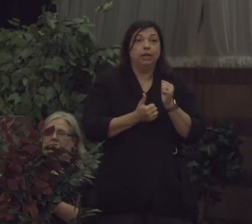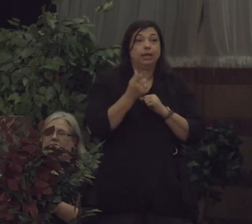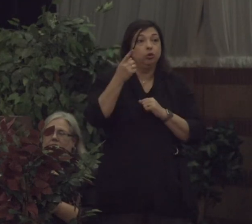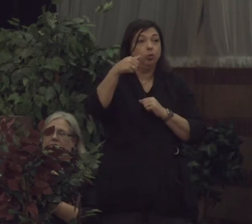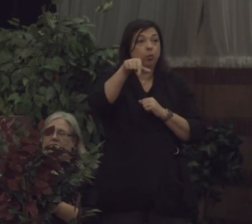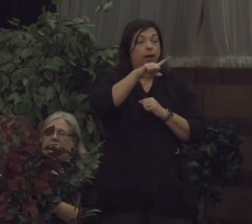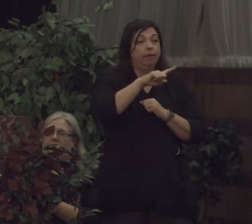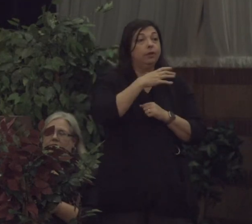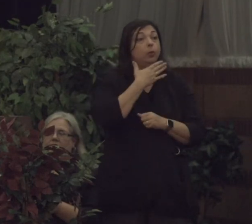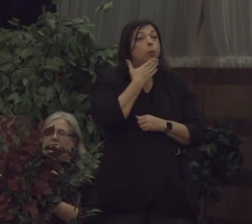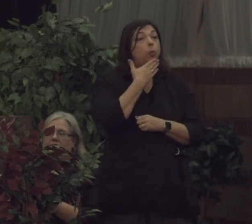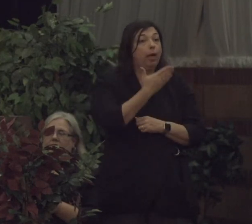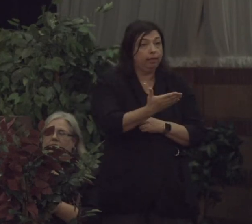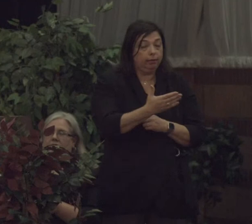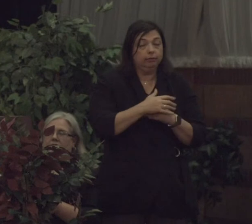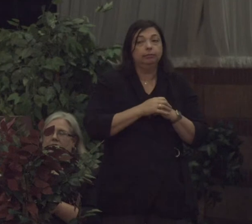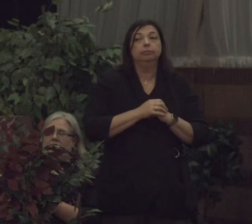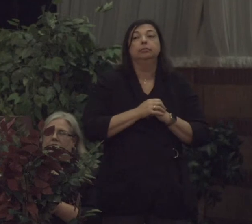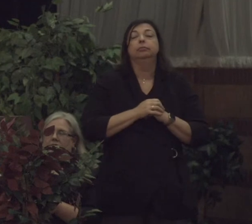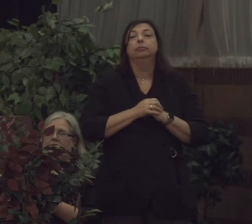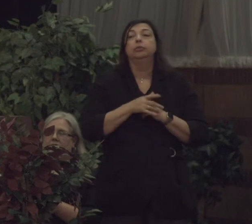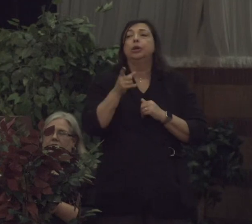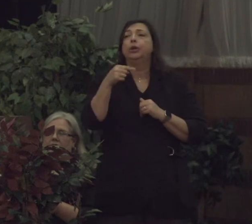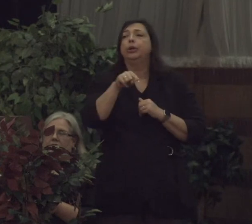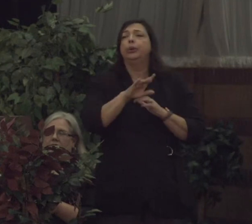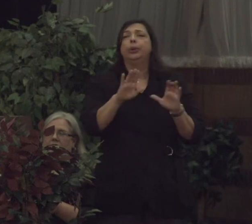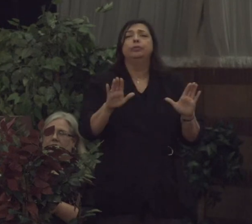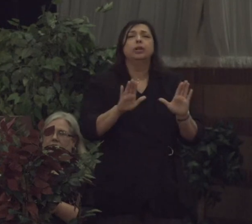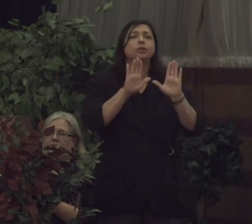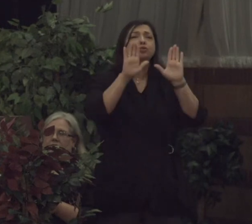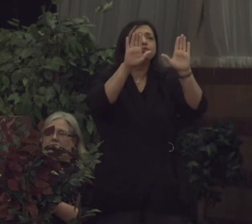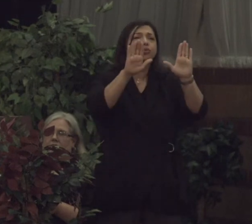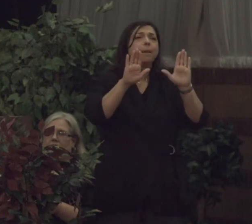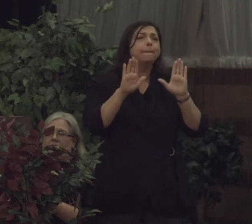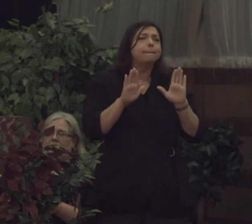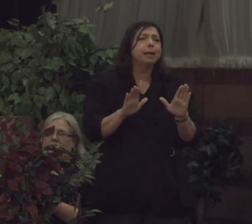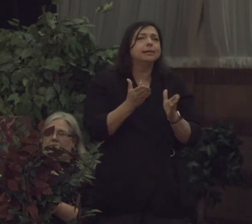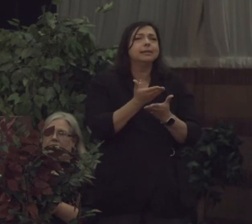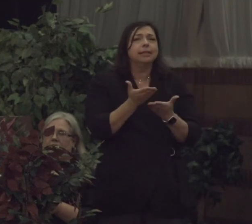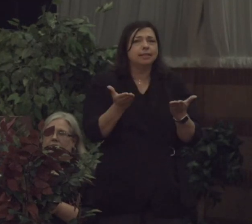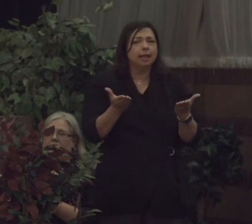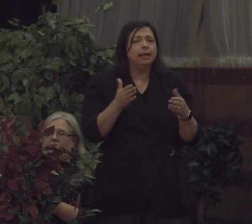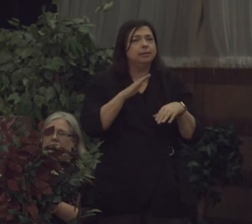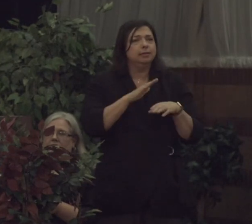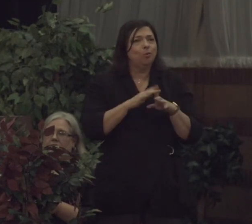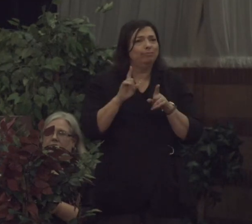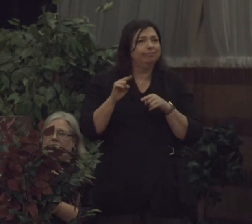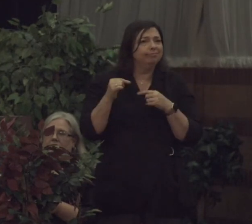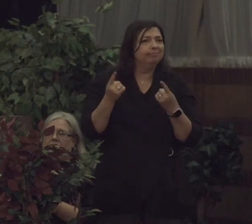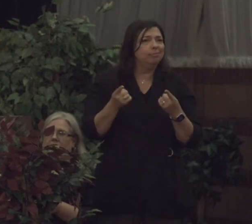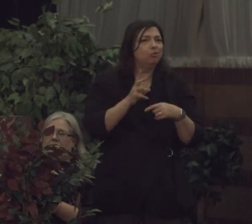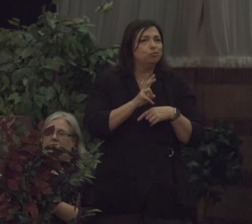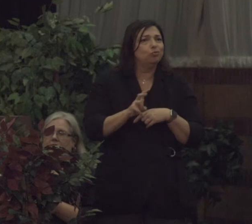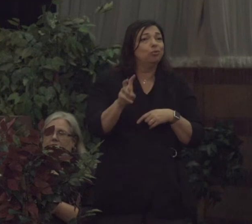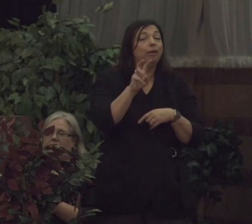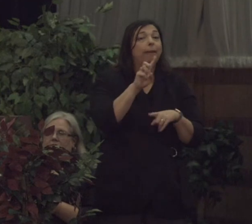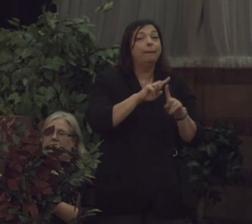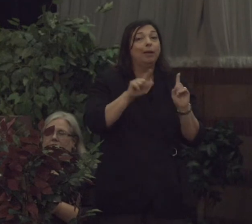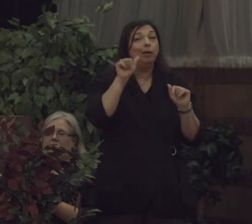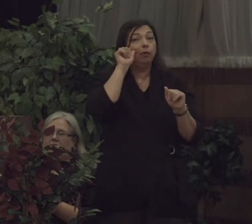every one of you well. You have done tremendous things on your pathway to this night tonight, but